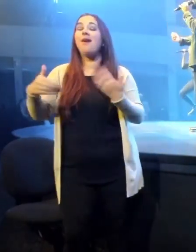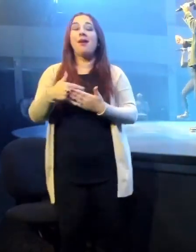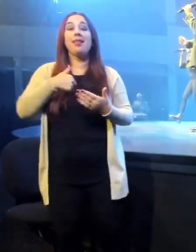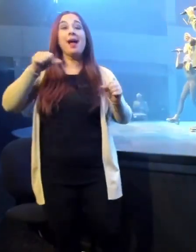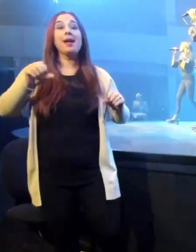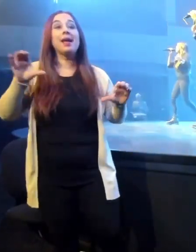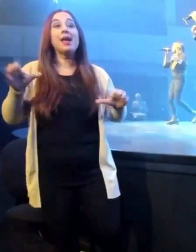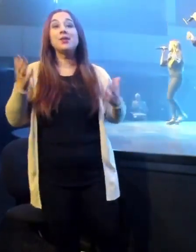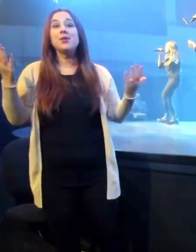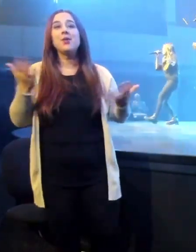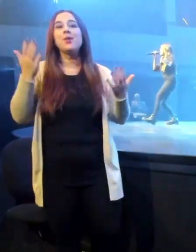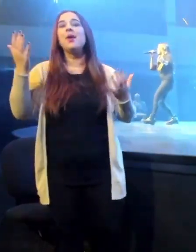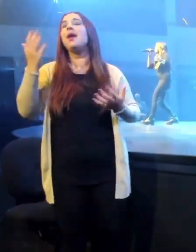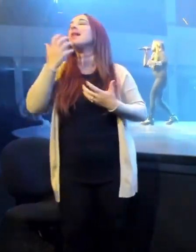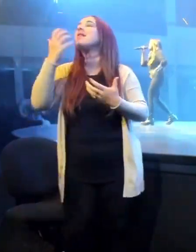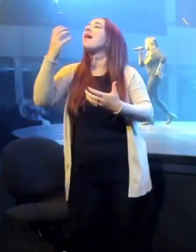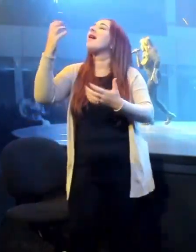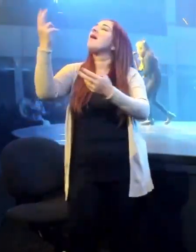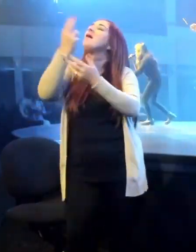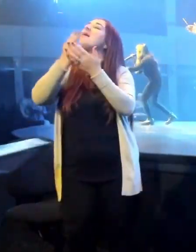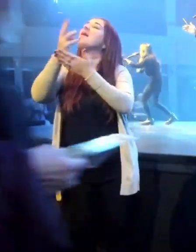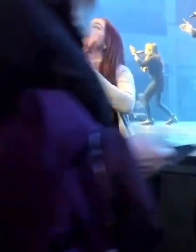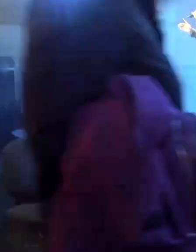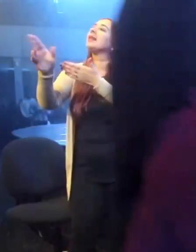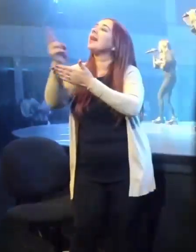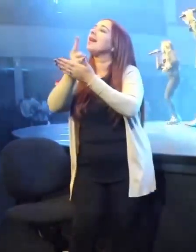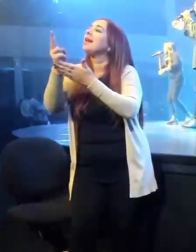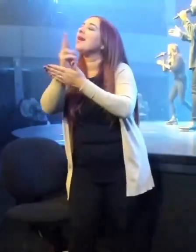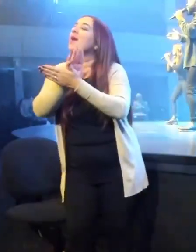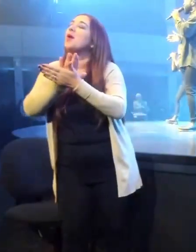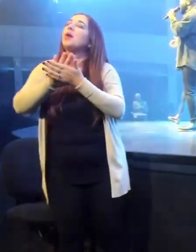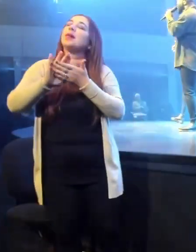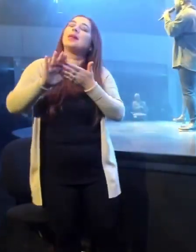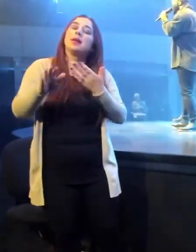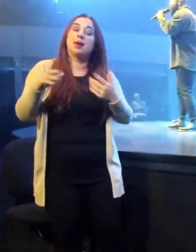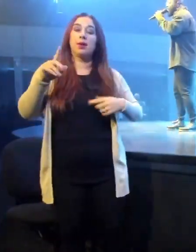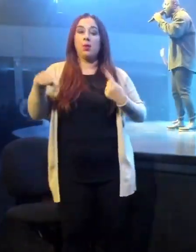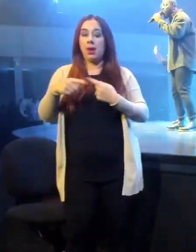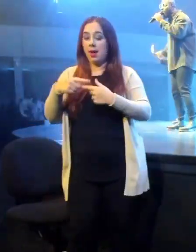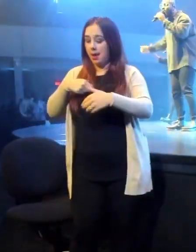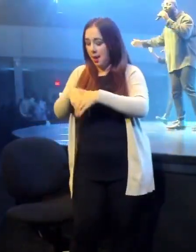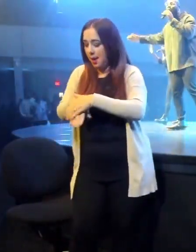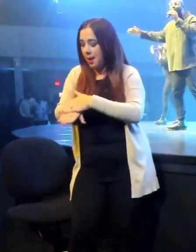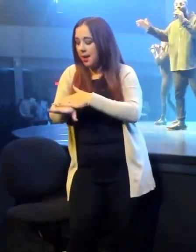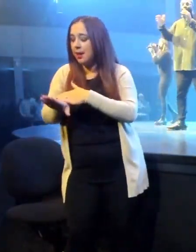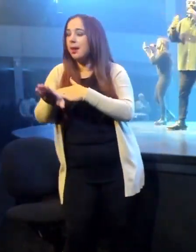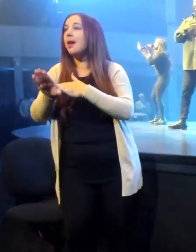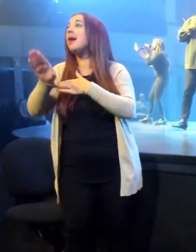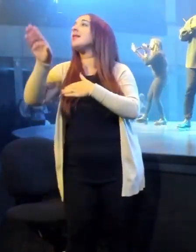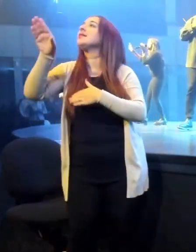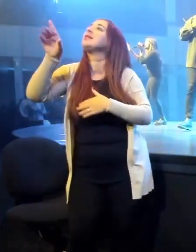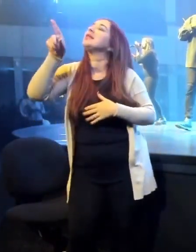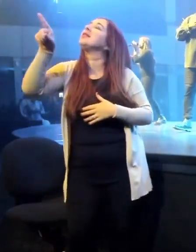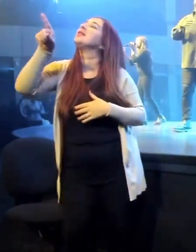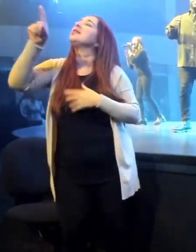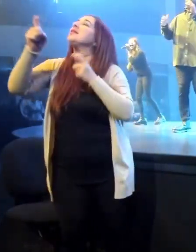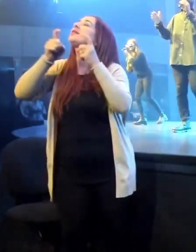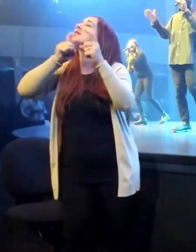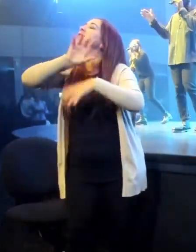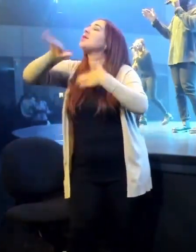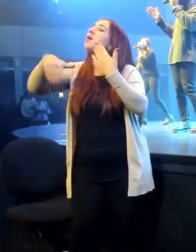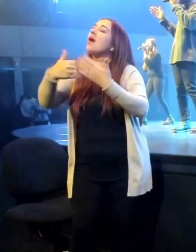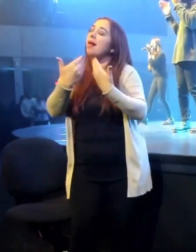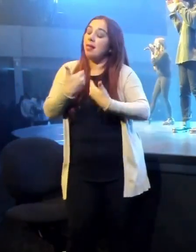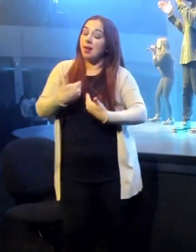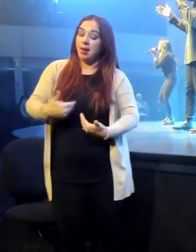cry, holy, holy. The more that I enter in, you consume all I am.